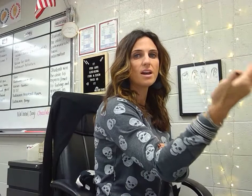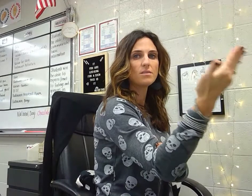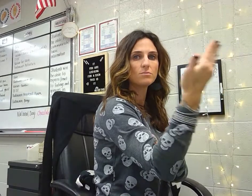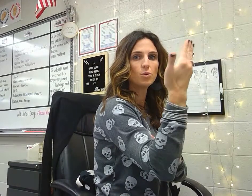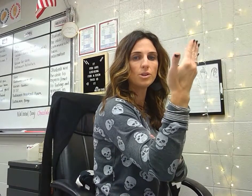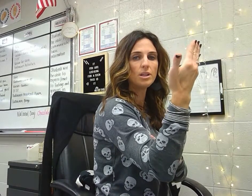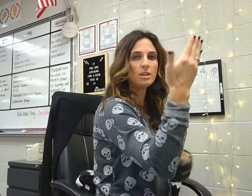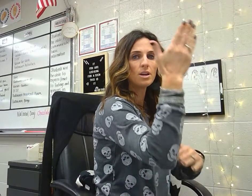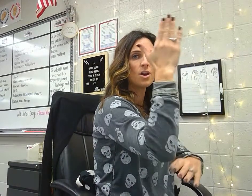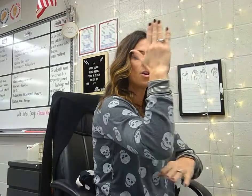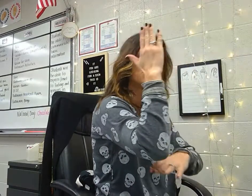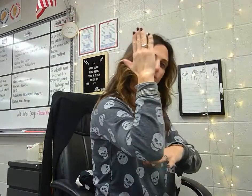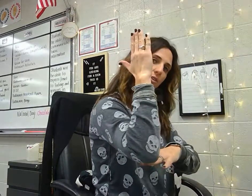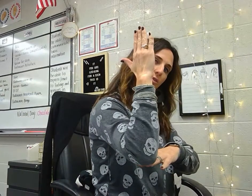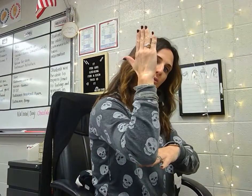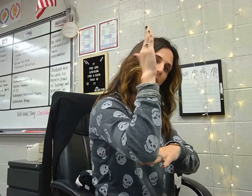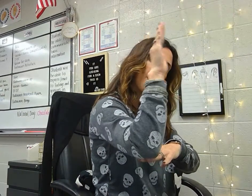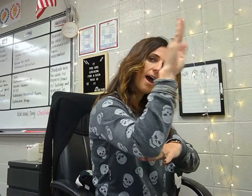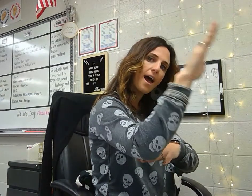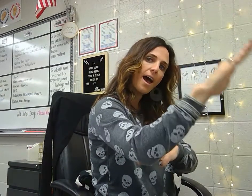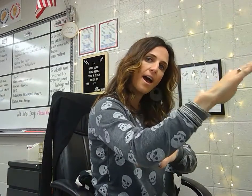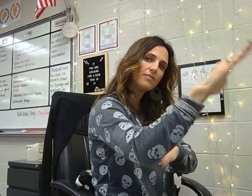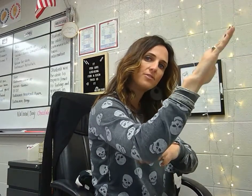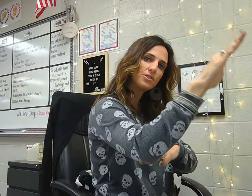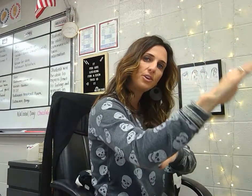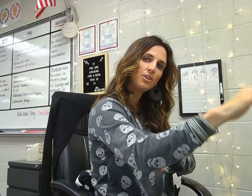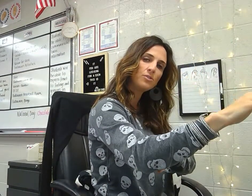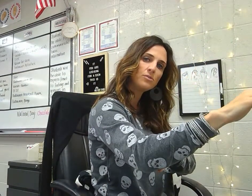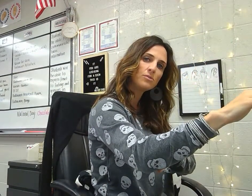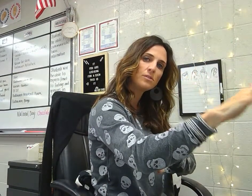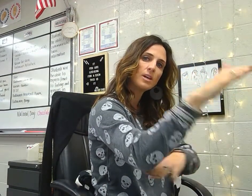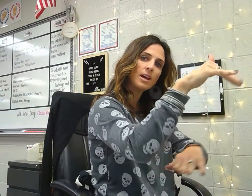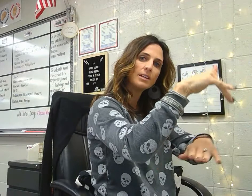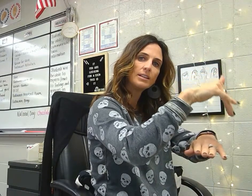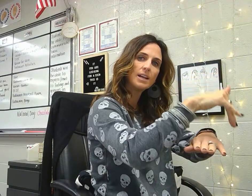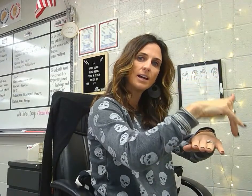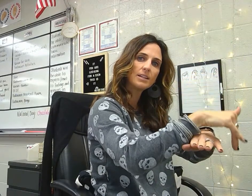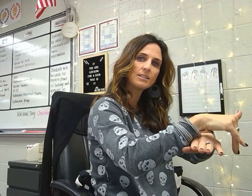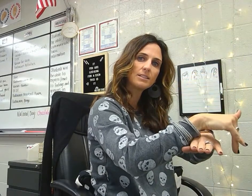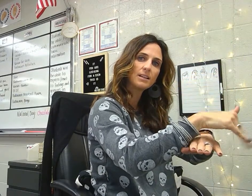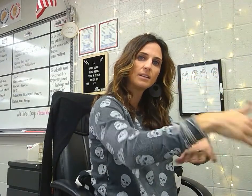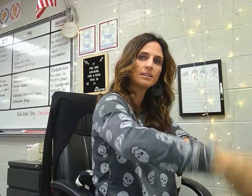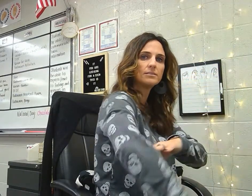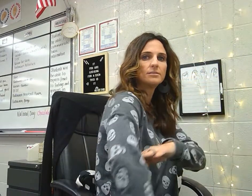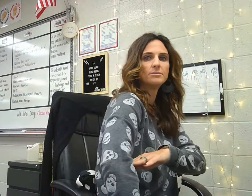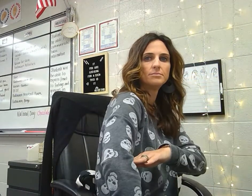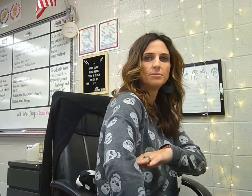sun, morning, noon, afternoon, night,